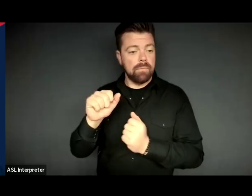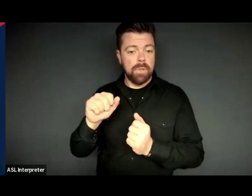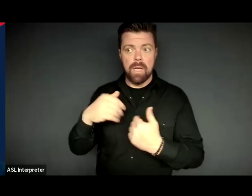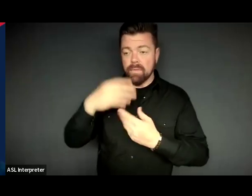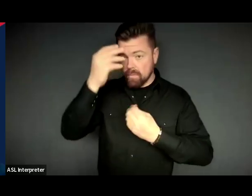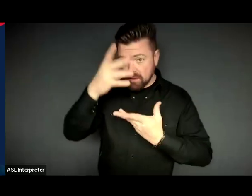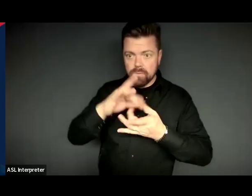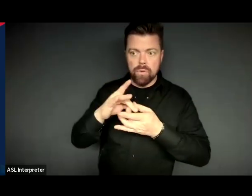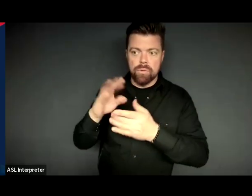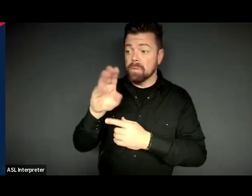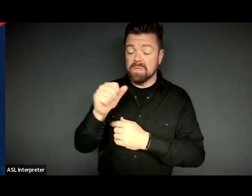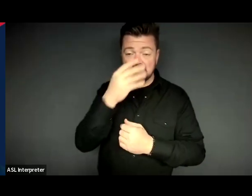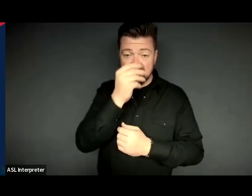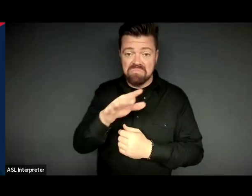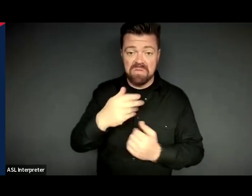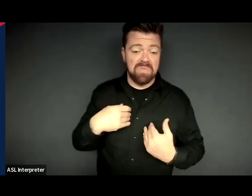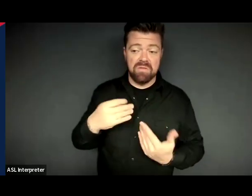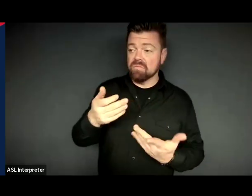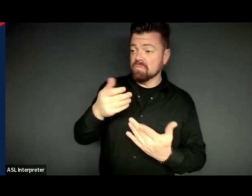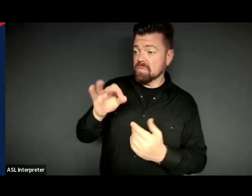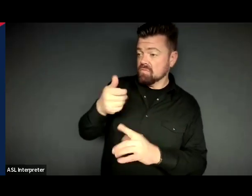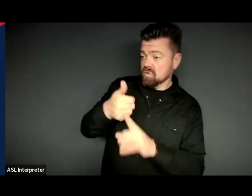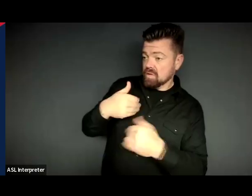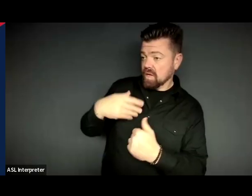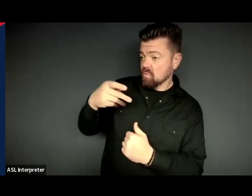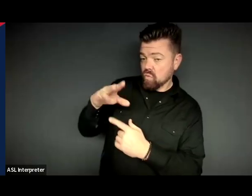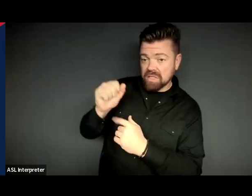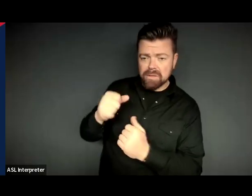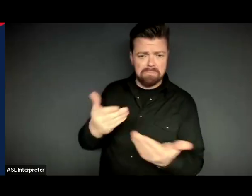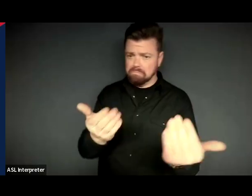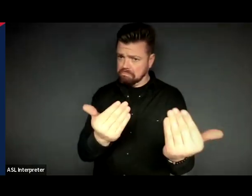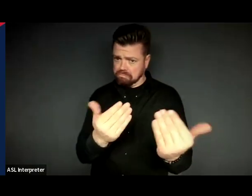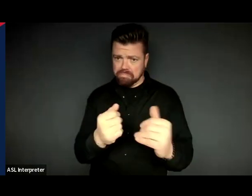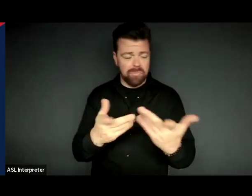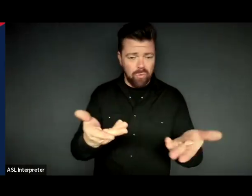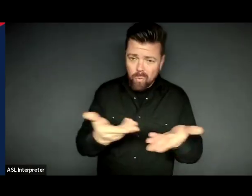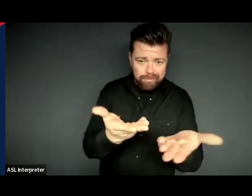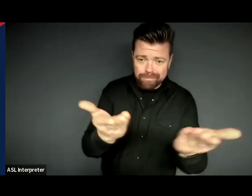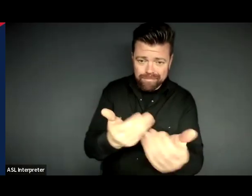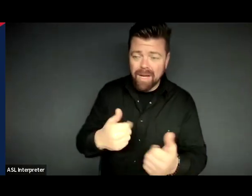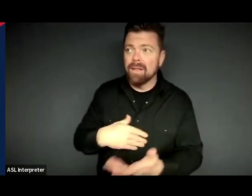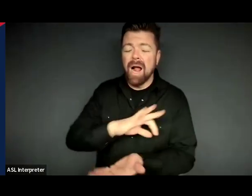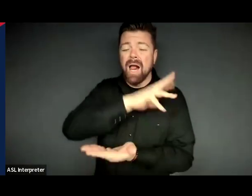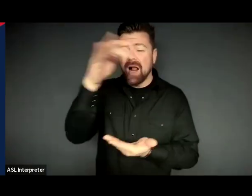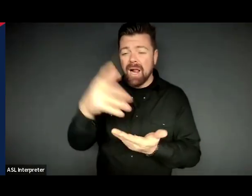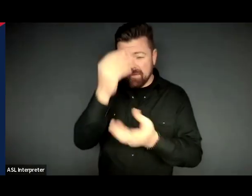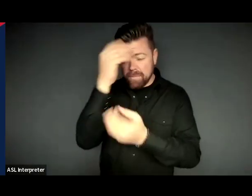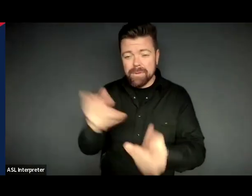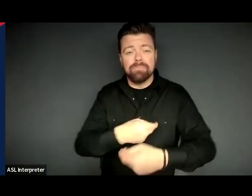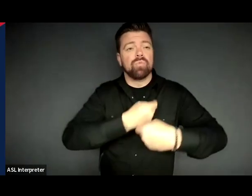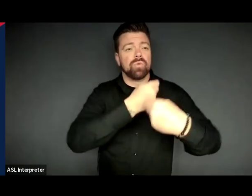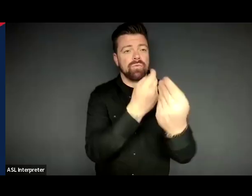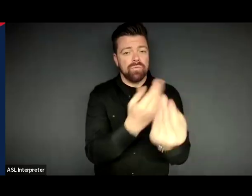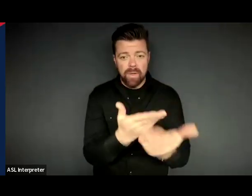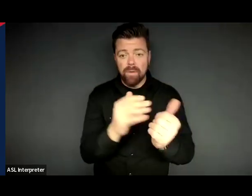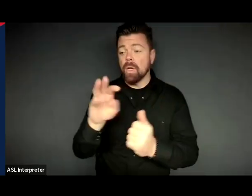don't care. If you have paralysis, you're welcome. So we have a lot of information for you. The MS Society, they have meetings